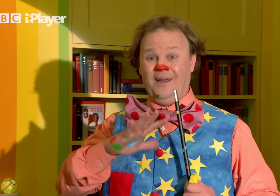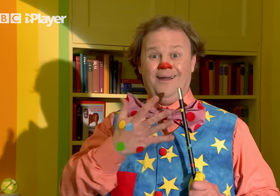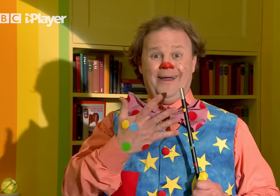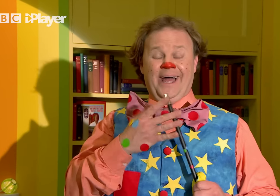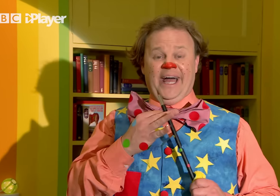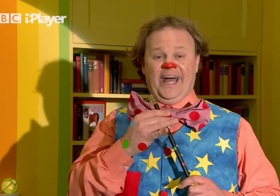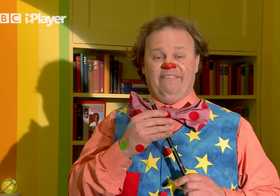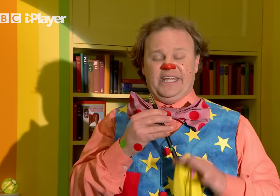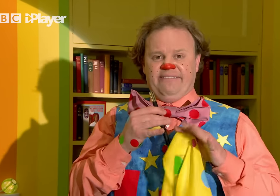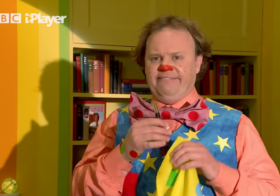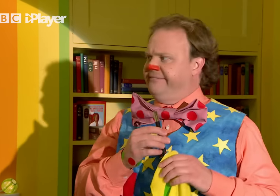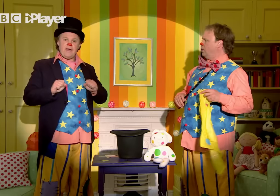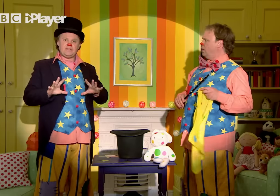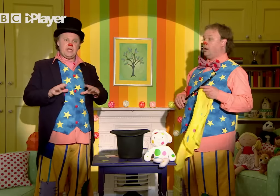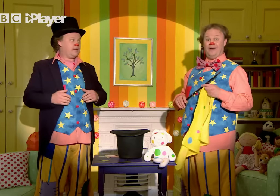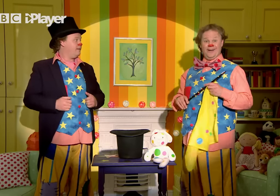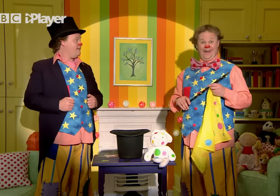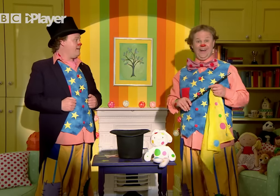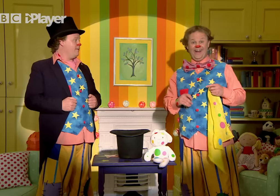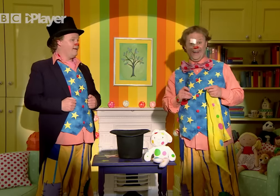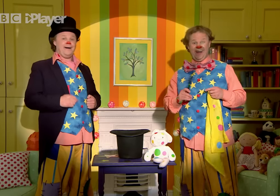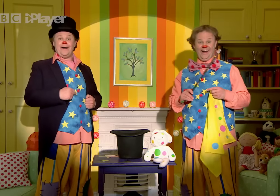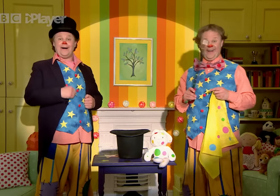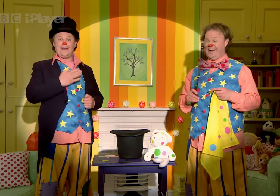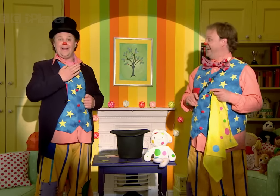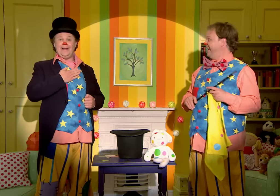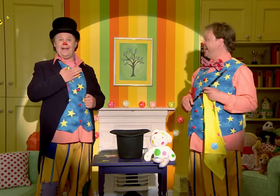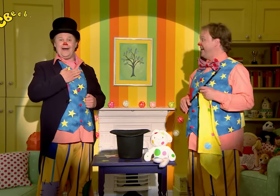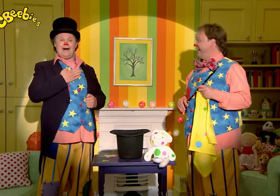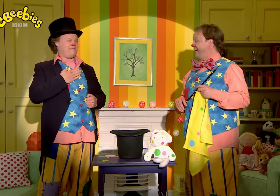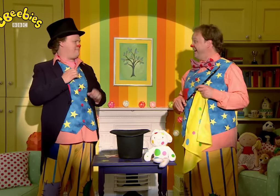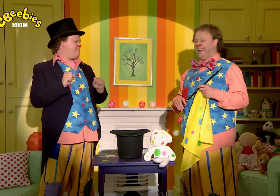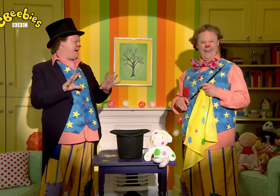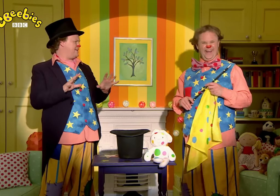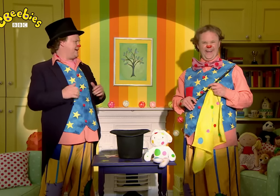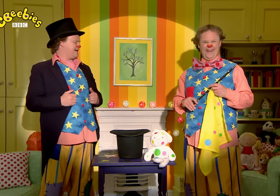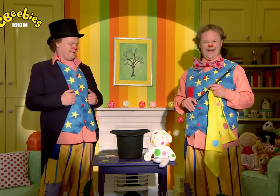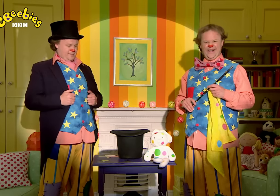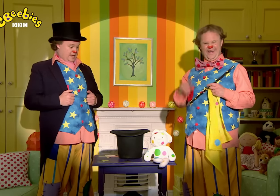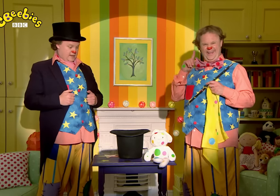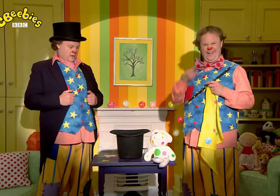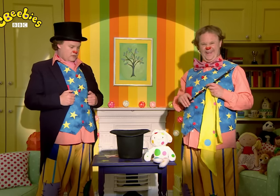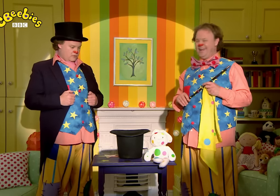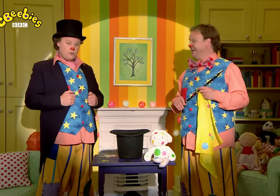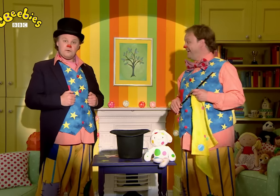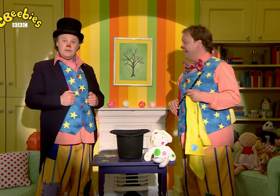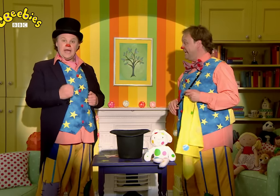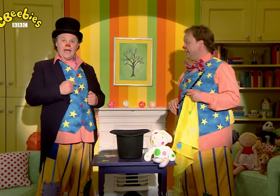it's magic. Magic? Oh, I love magic. Oh, and